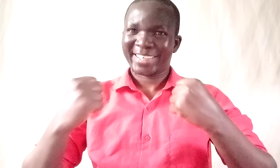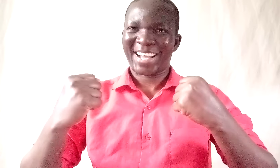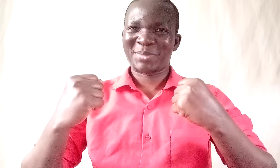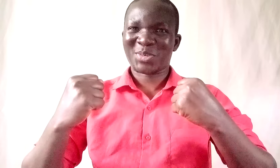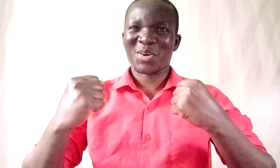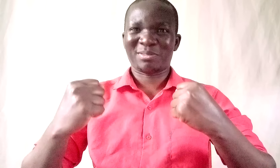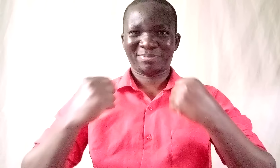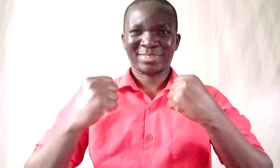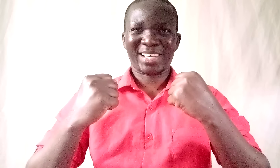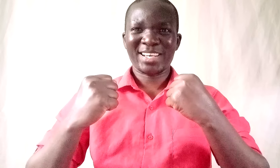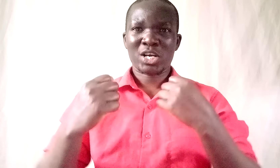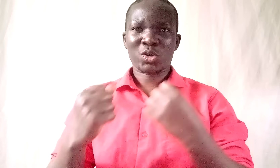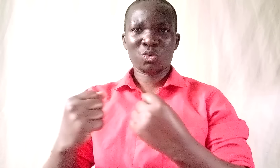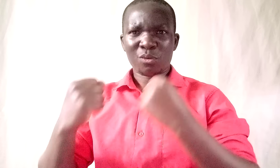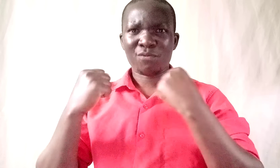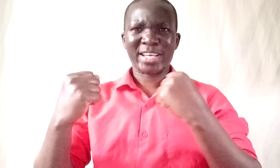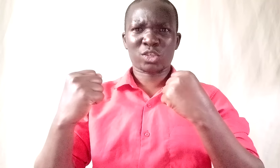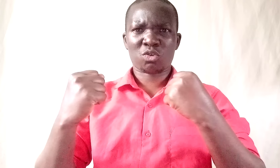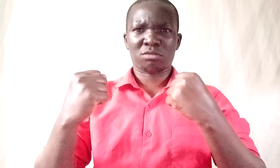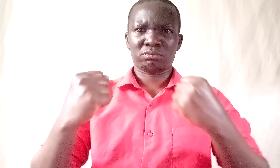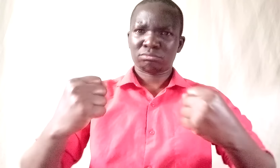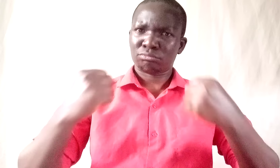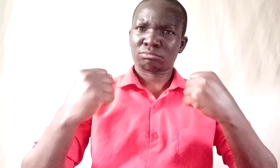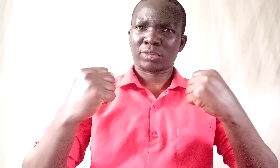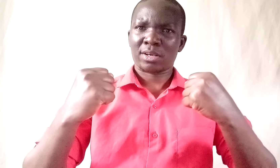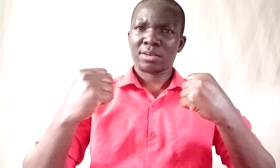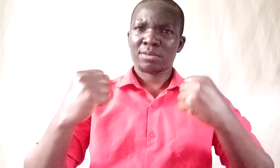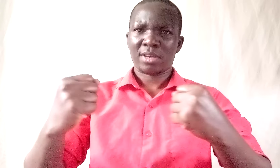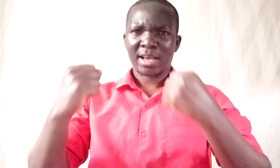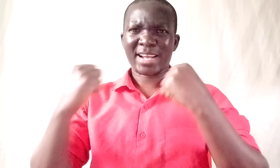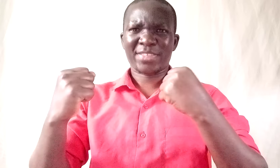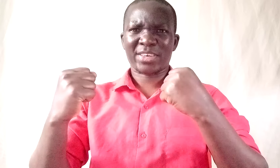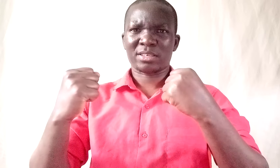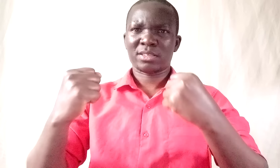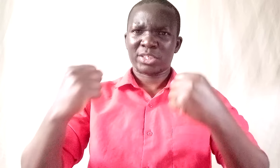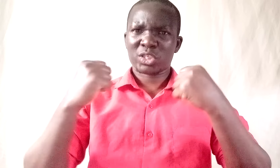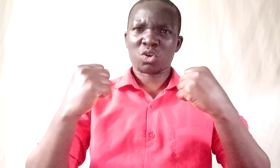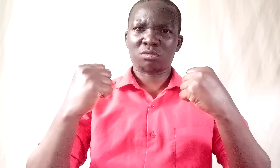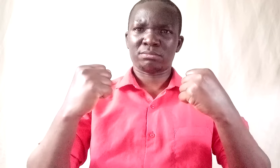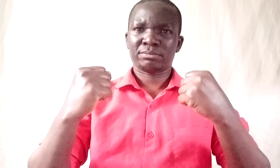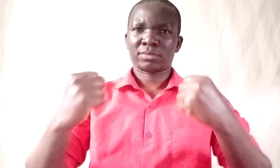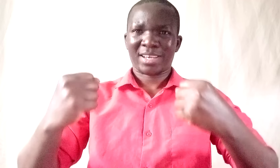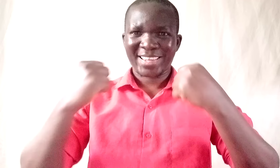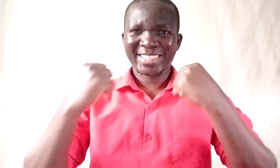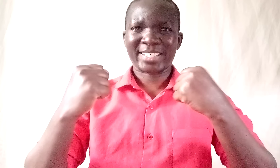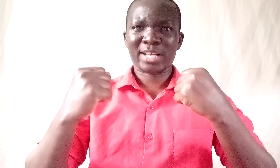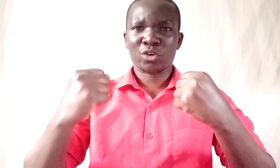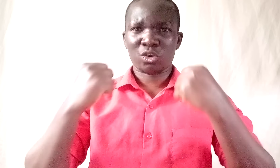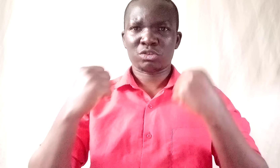I'm strong. You look very strong. Healthy, strong. This is a sign for